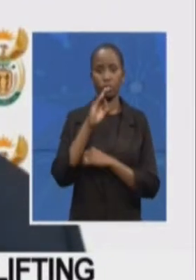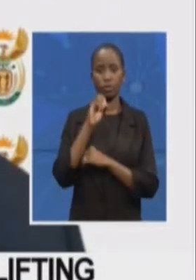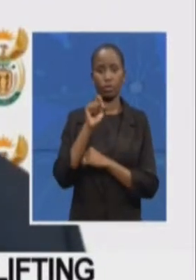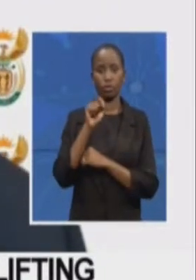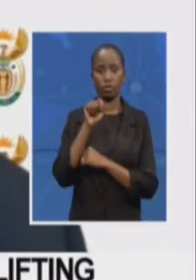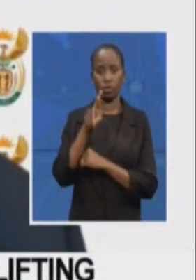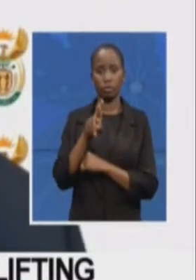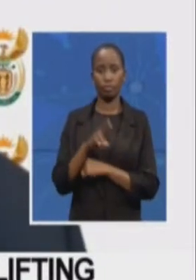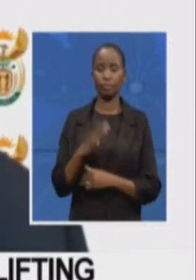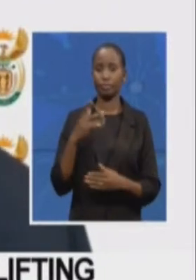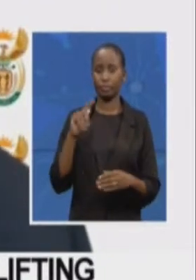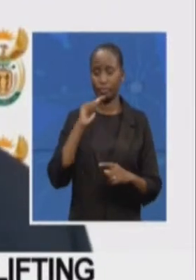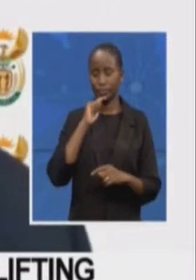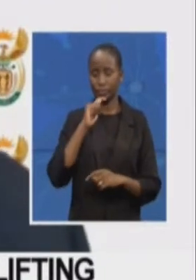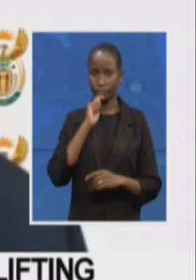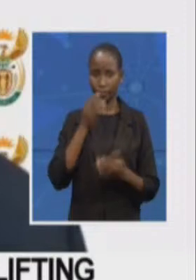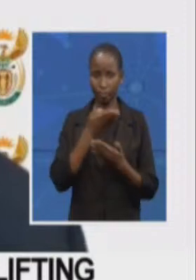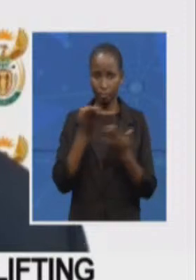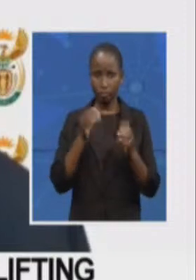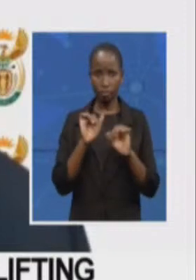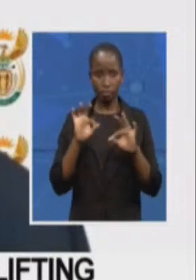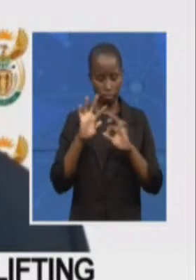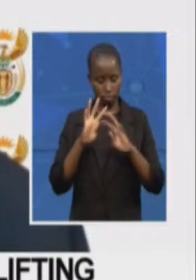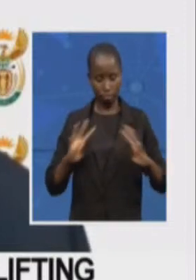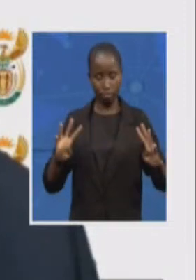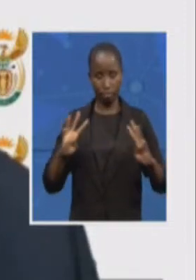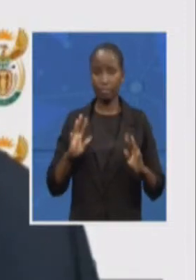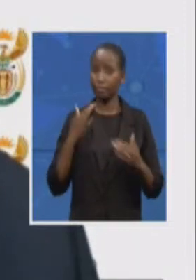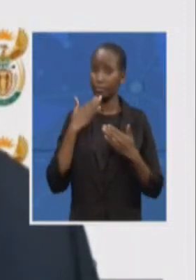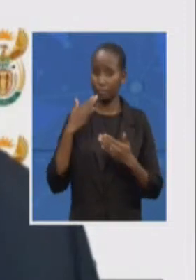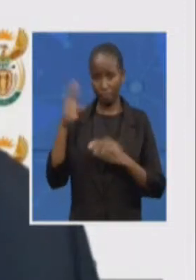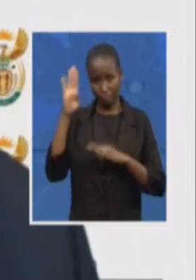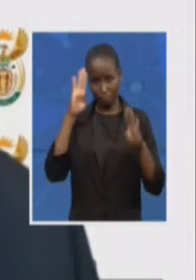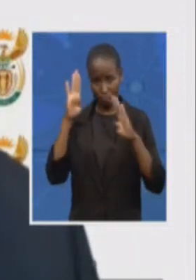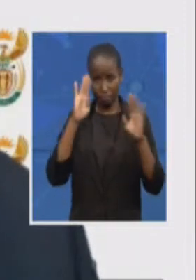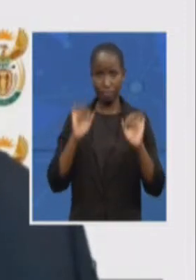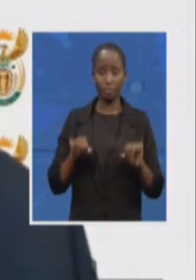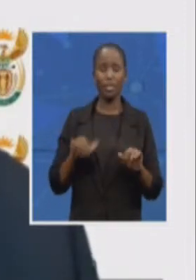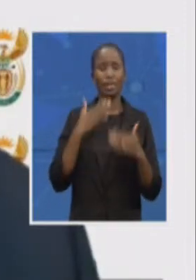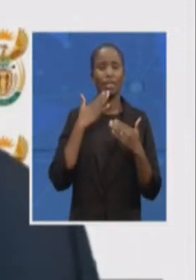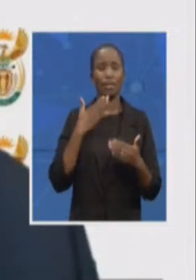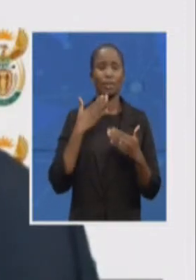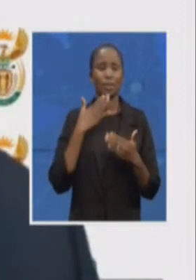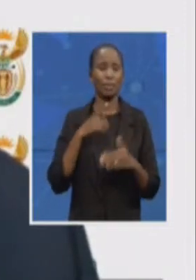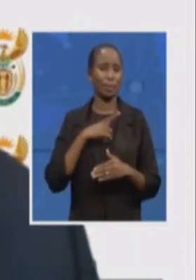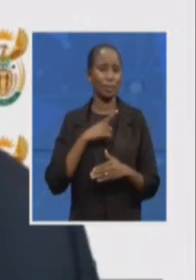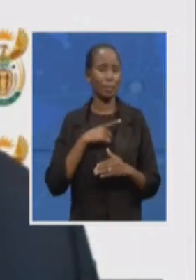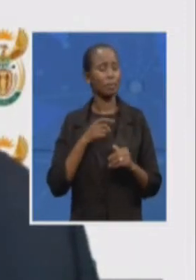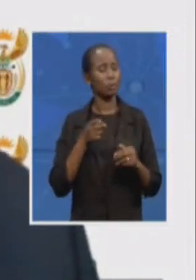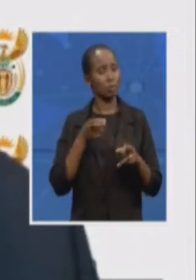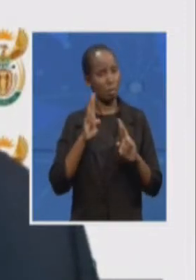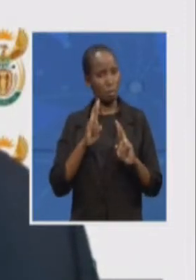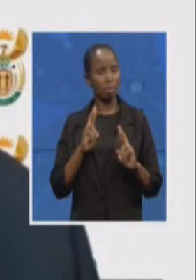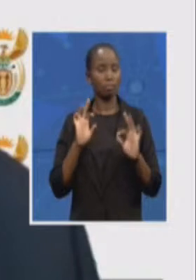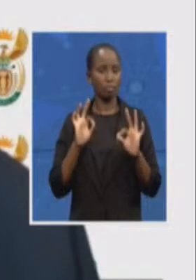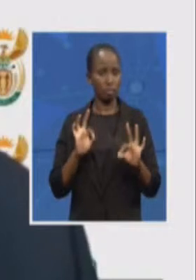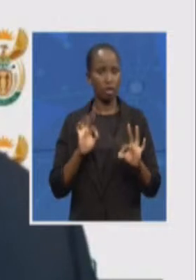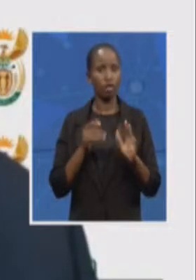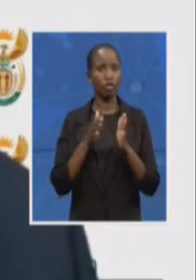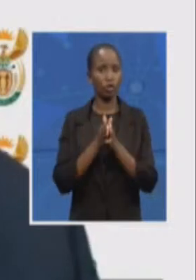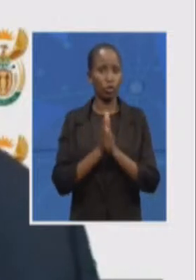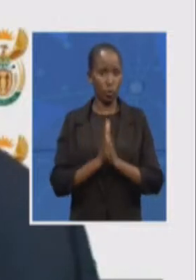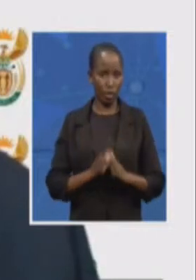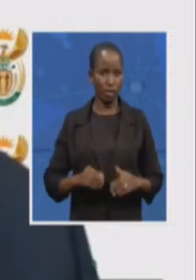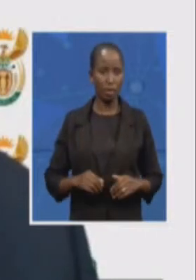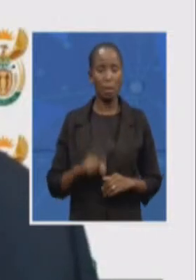Good morning. And thank you very much for responding to our request at a very short notice. We know we're dealing with